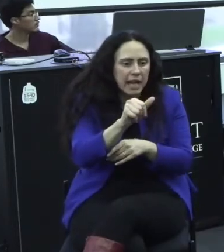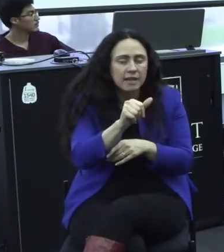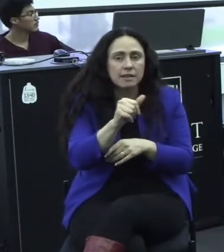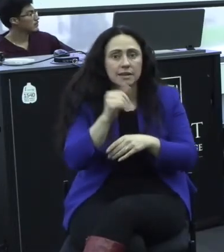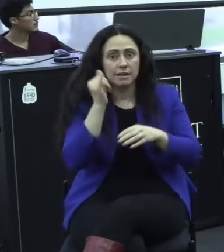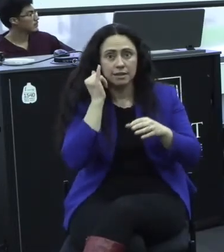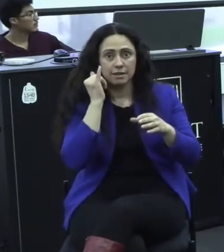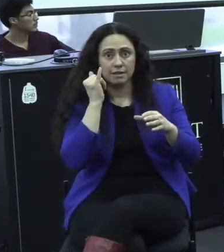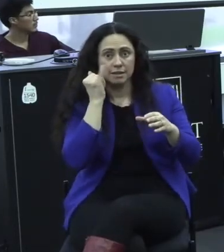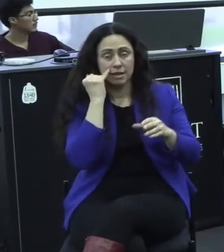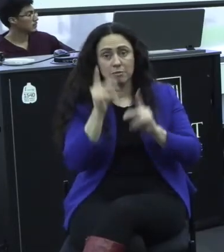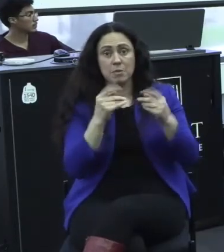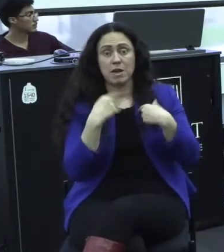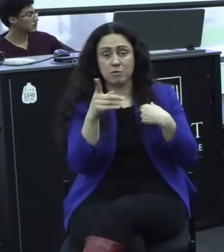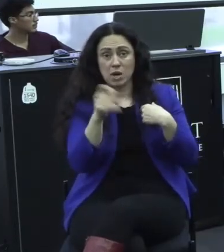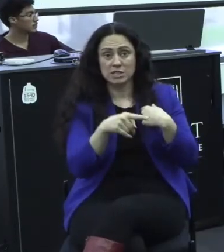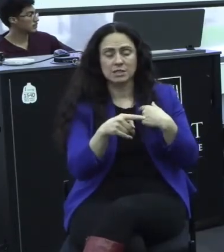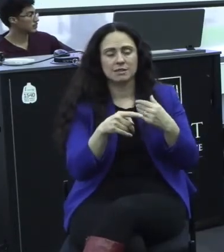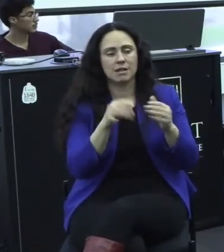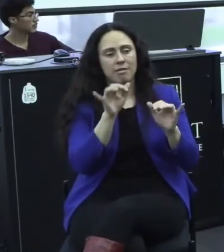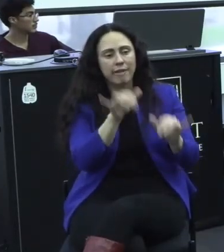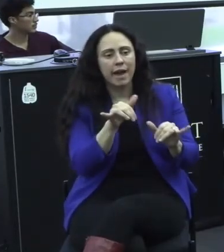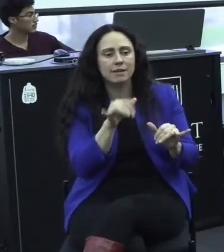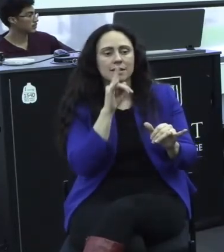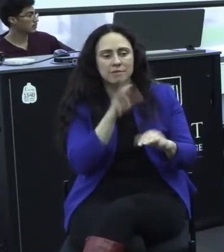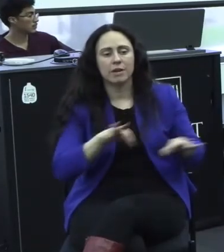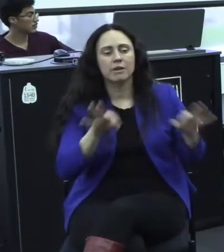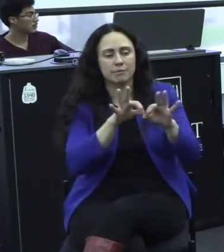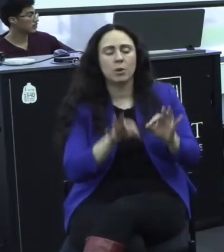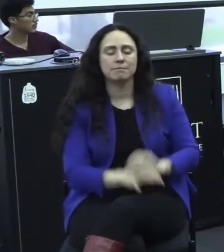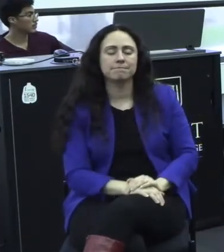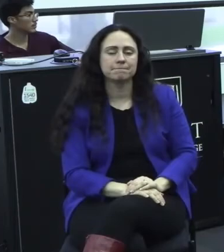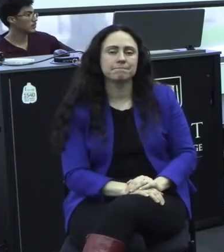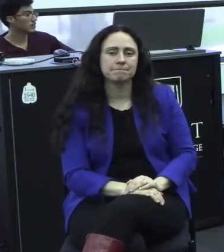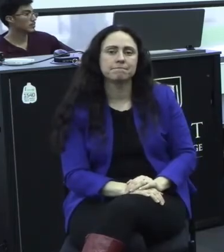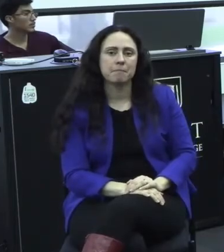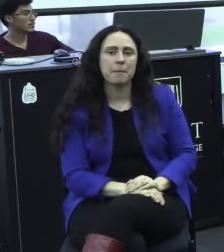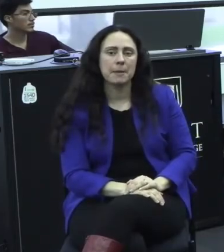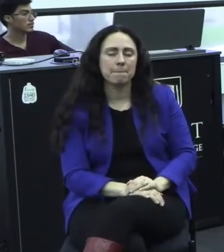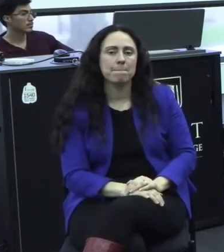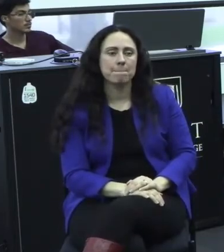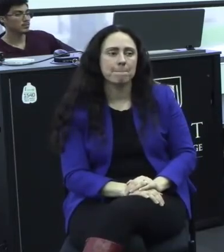any questions, is very important.